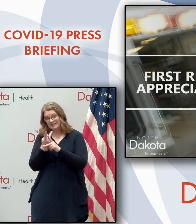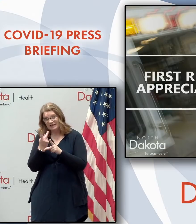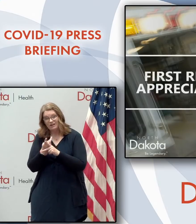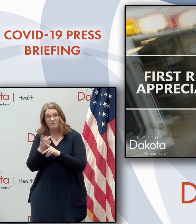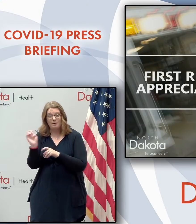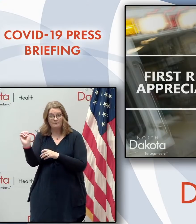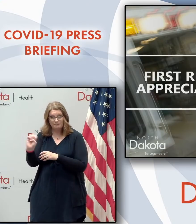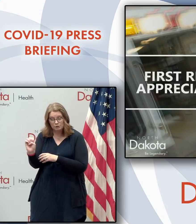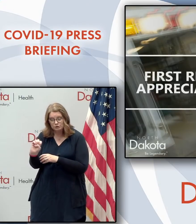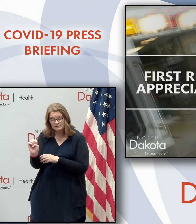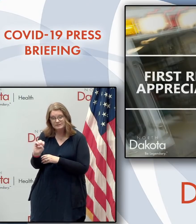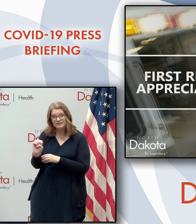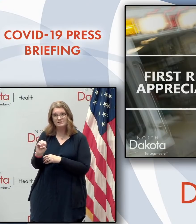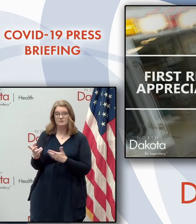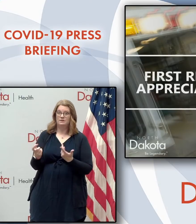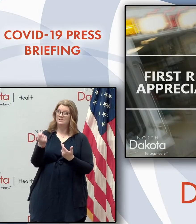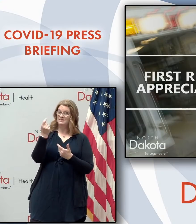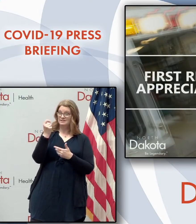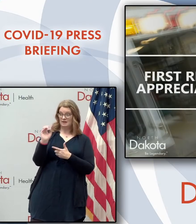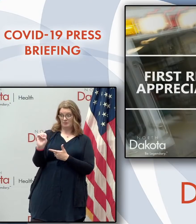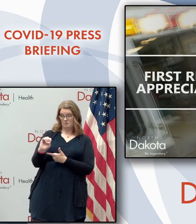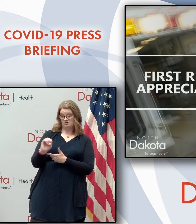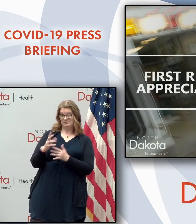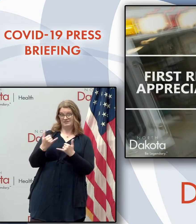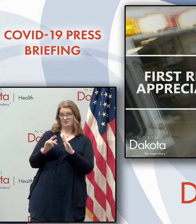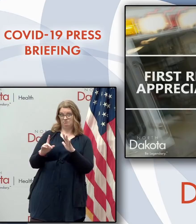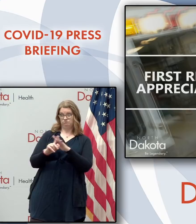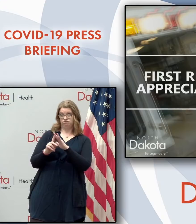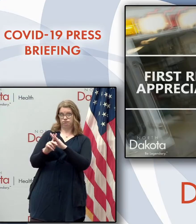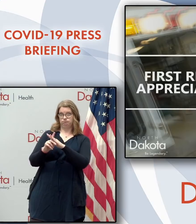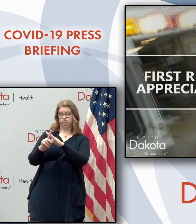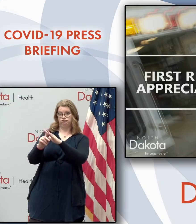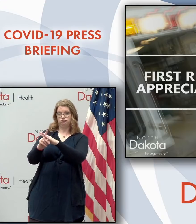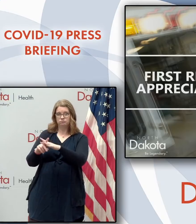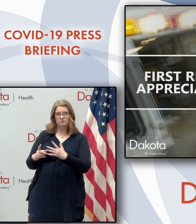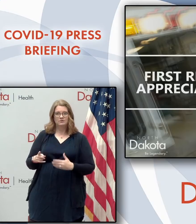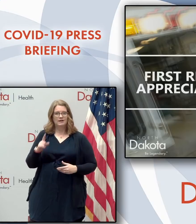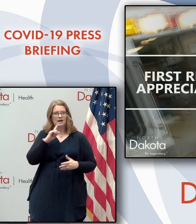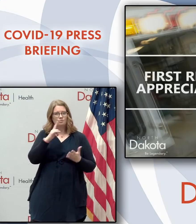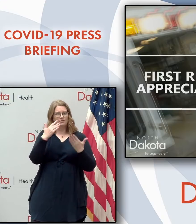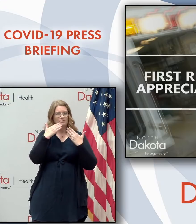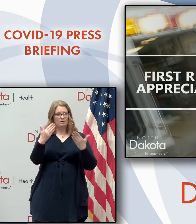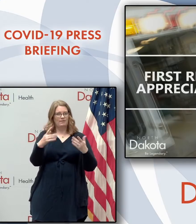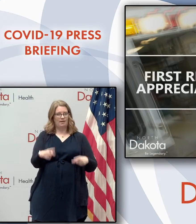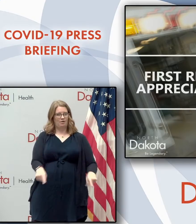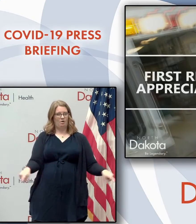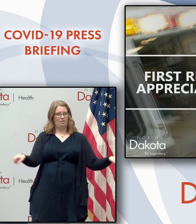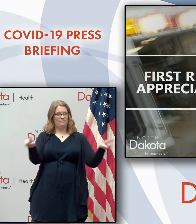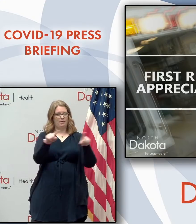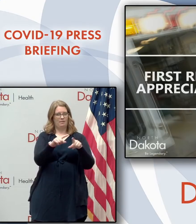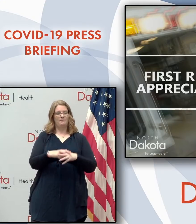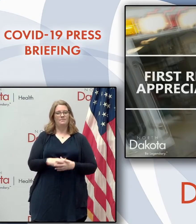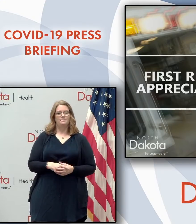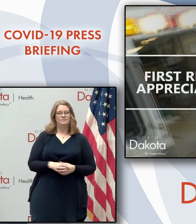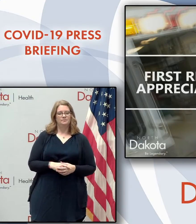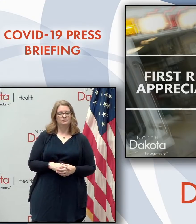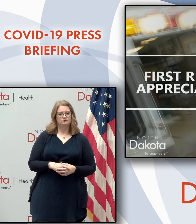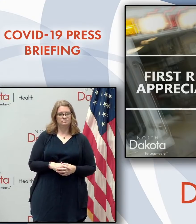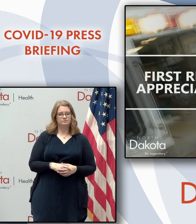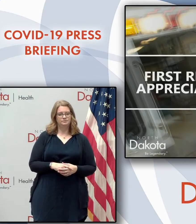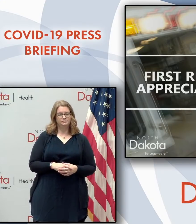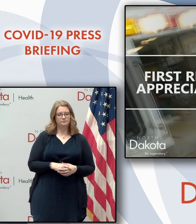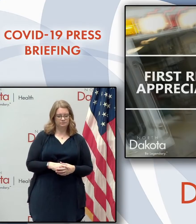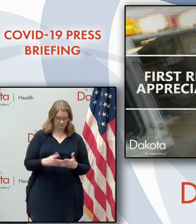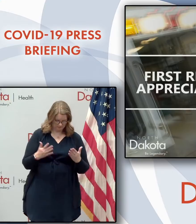they do that did not go away with the pandemic. But again, we want to thank all of them. And for our